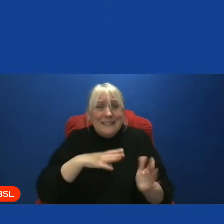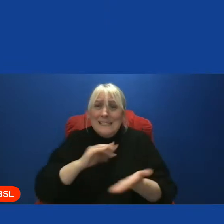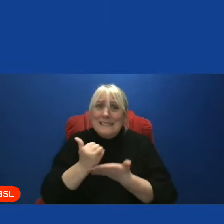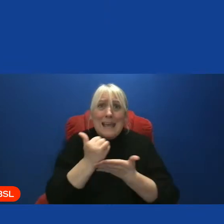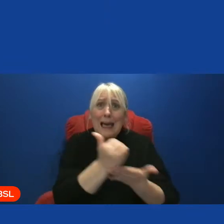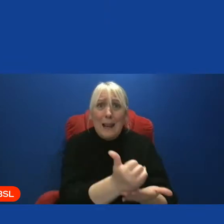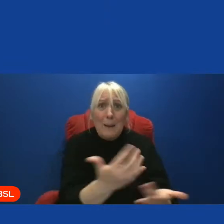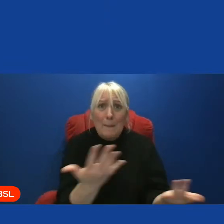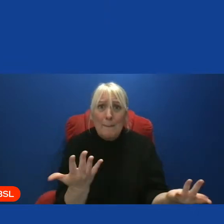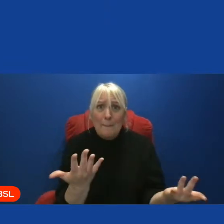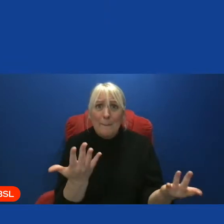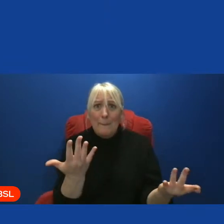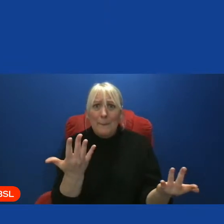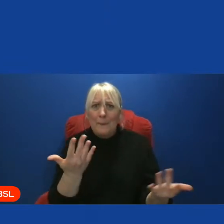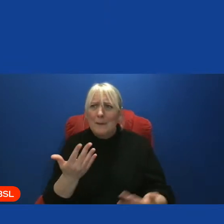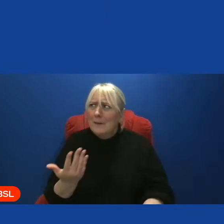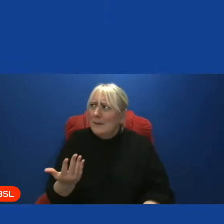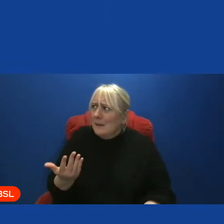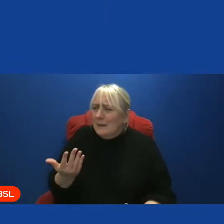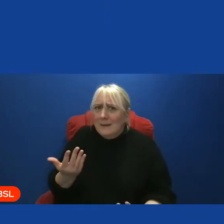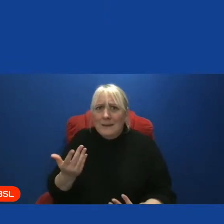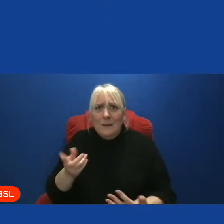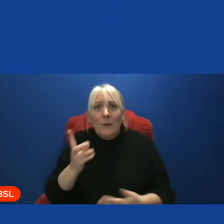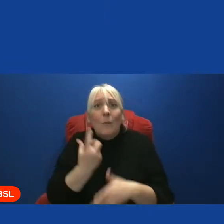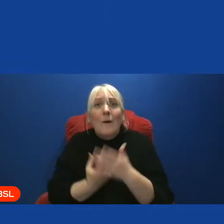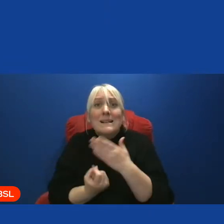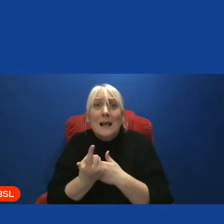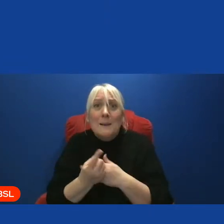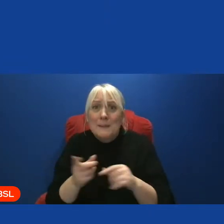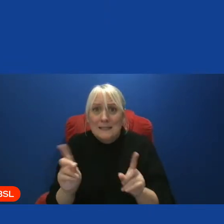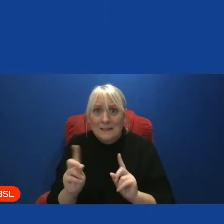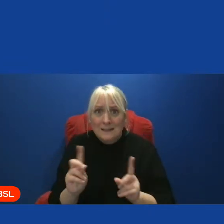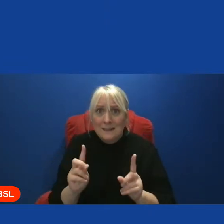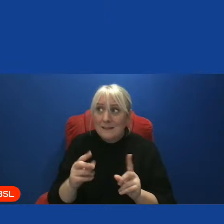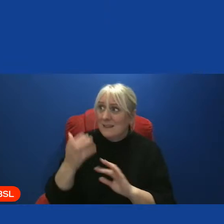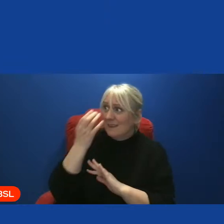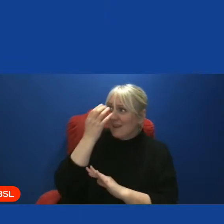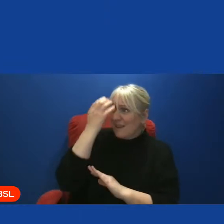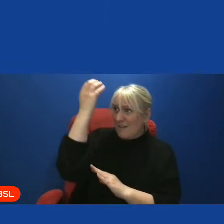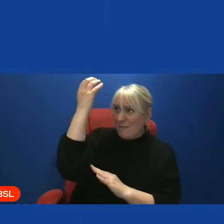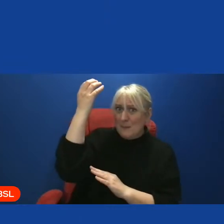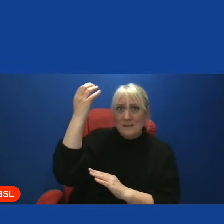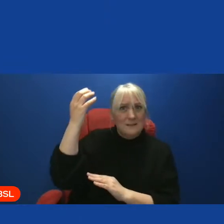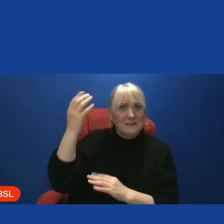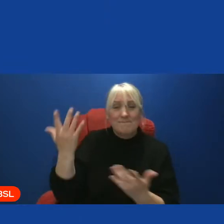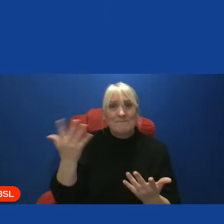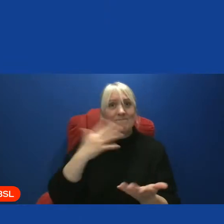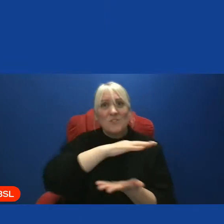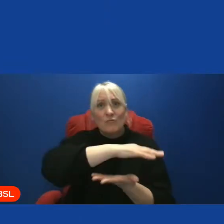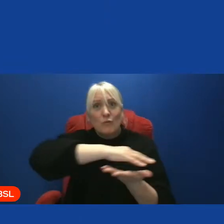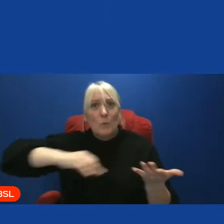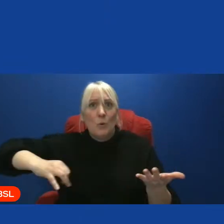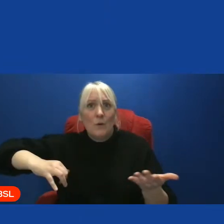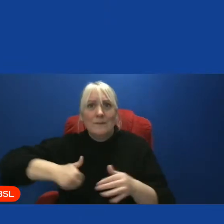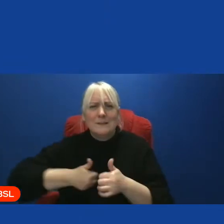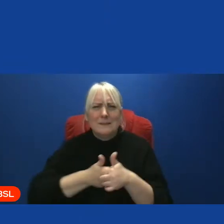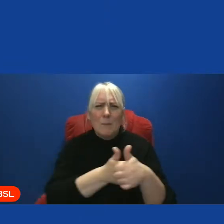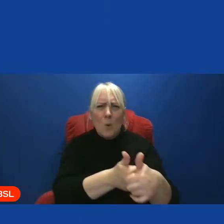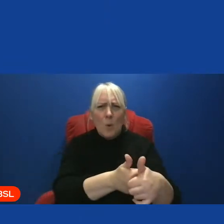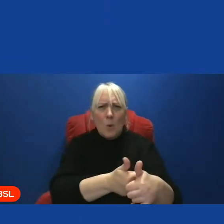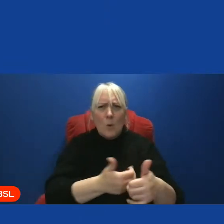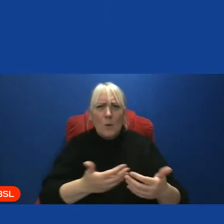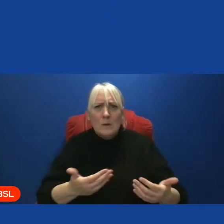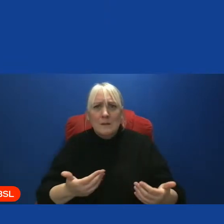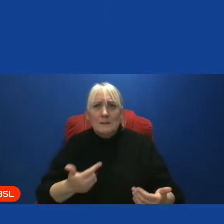to get by. And what's happening is that the government is going to kick that help away. And I can't tell